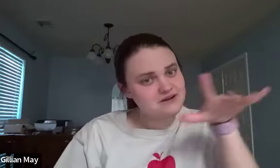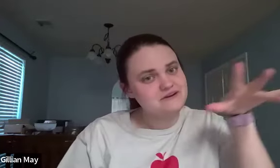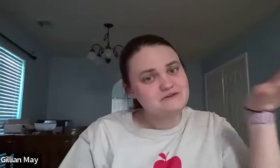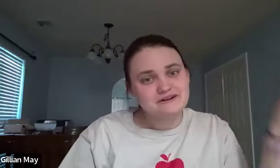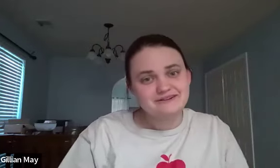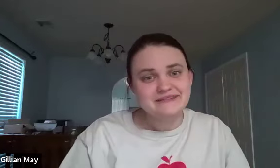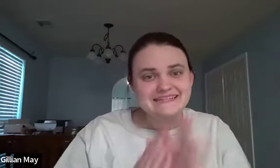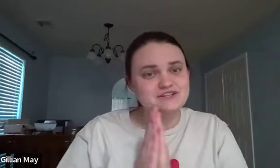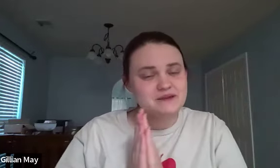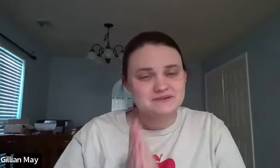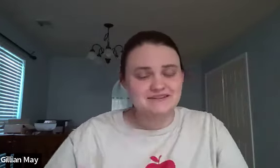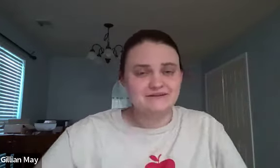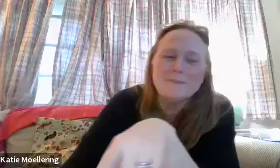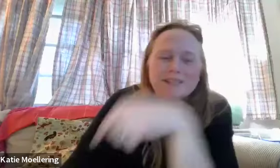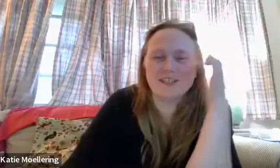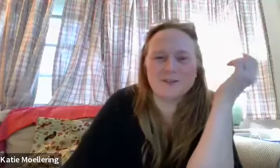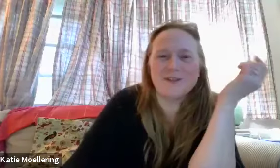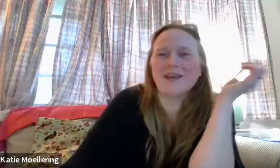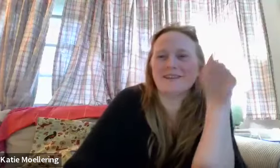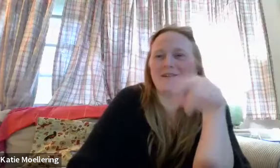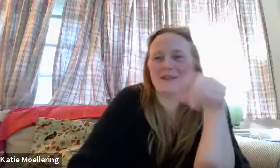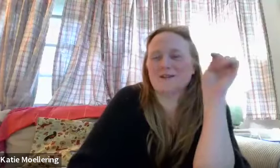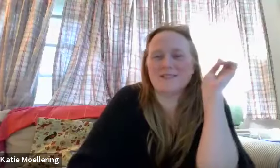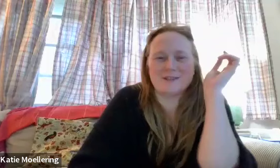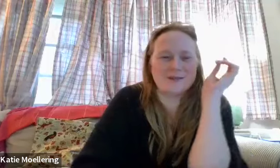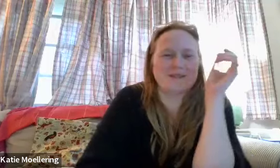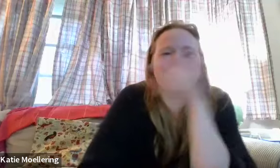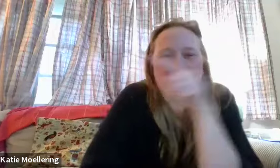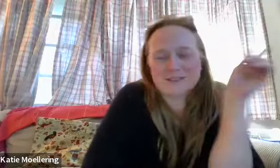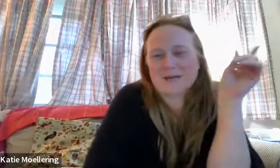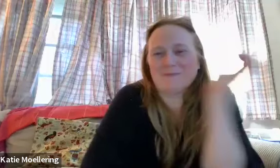Wiggle, wiggle, wiggle. Please don't. Once you admitted that you do that, now I notice that you do it all the time.